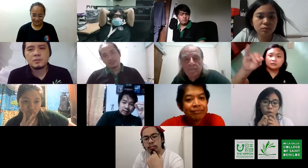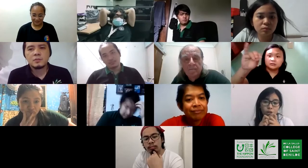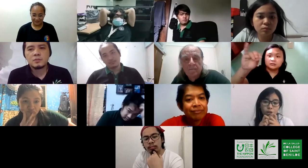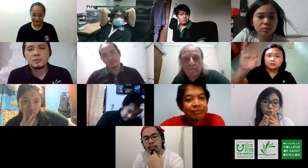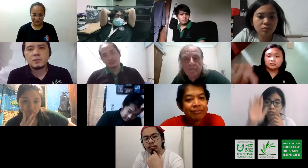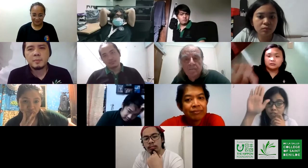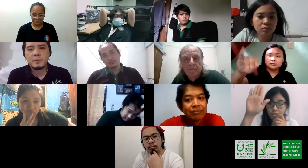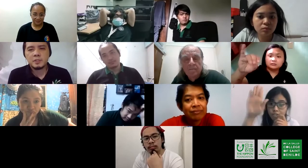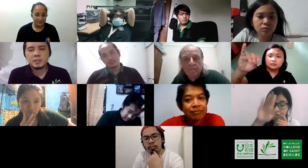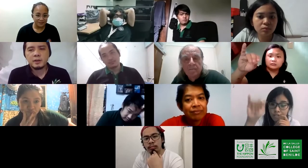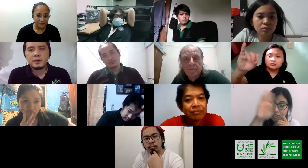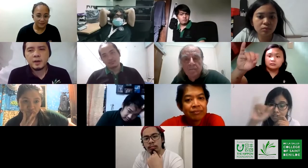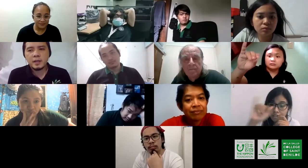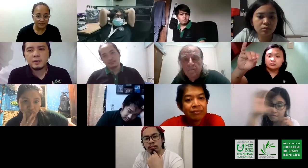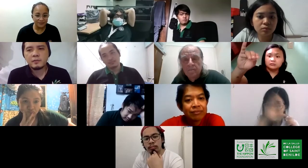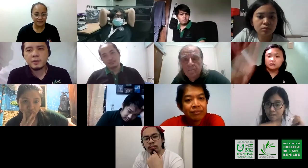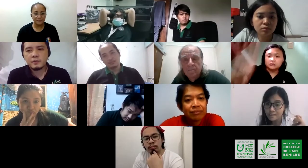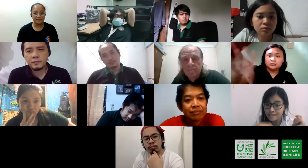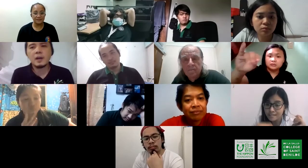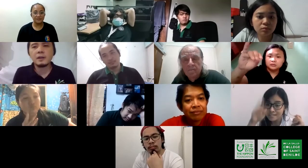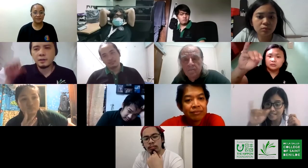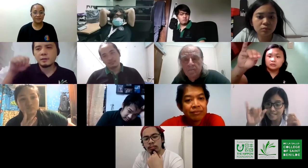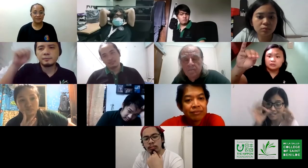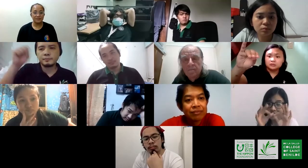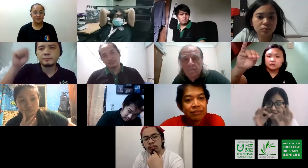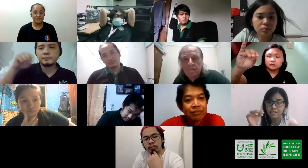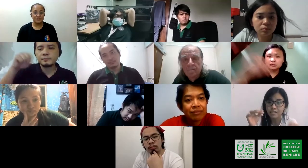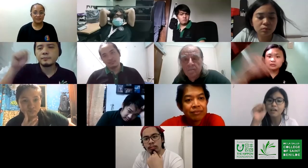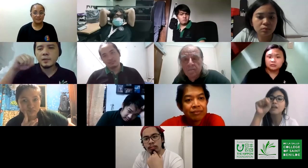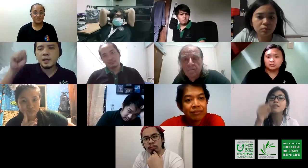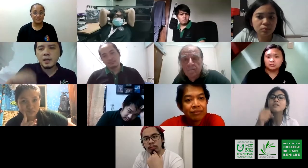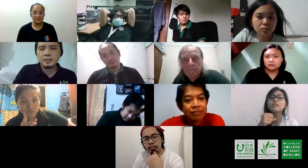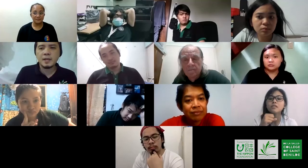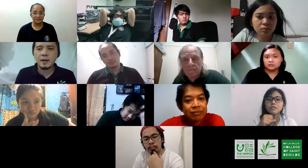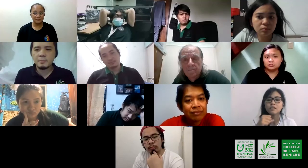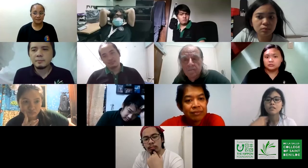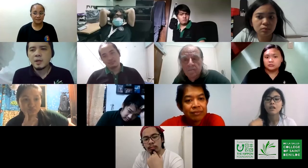So Yami's just clarifying for the final exam.